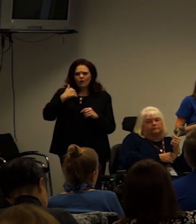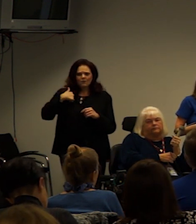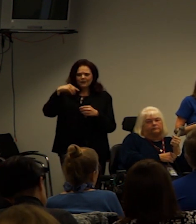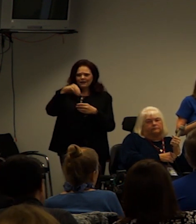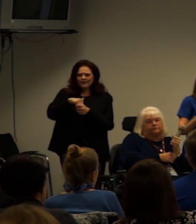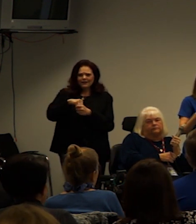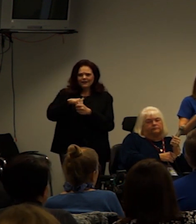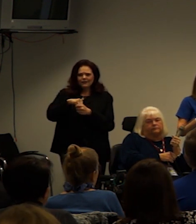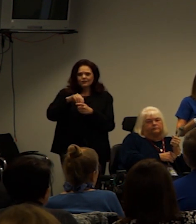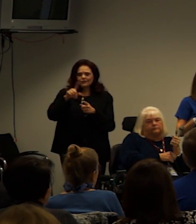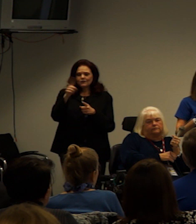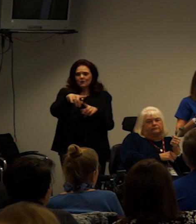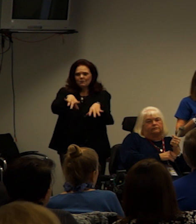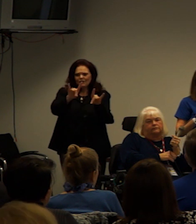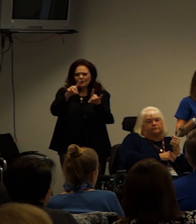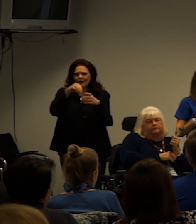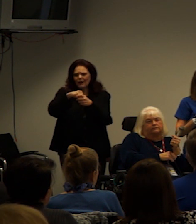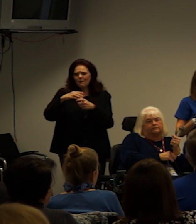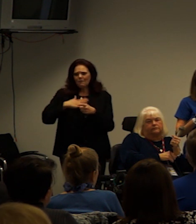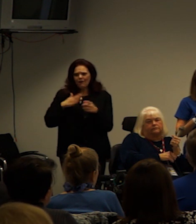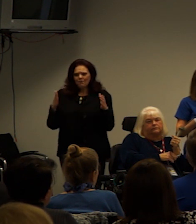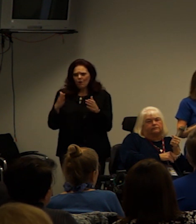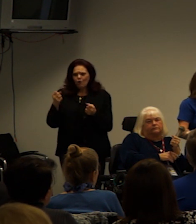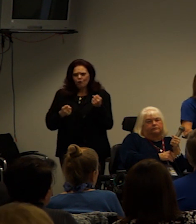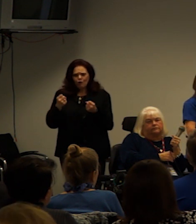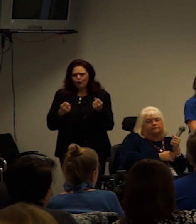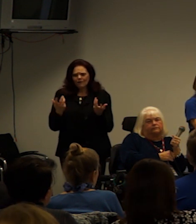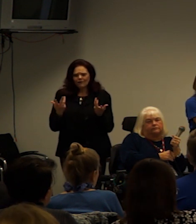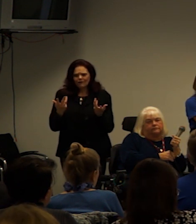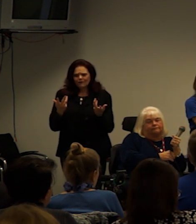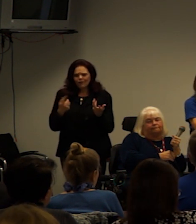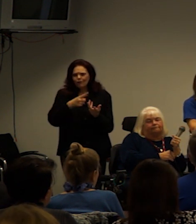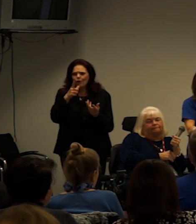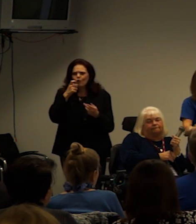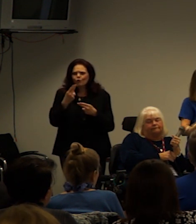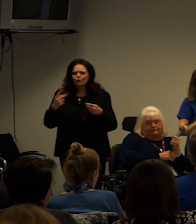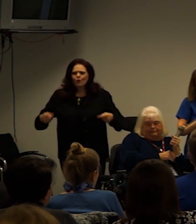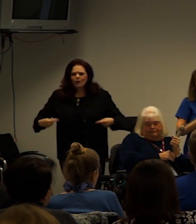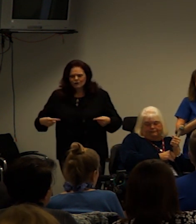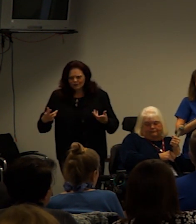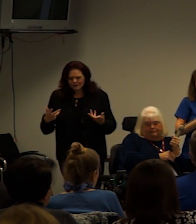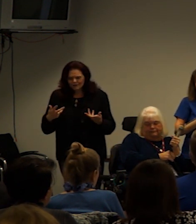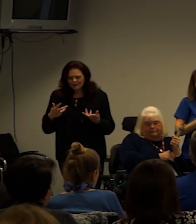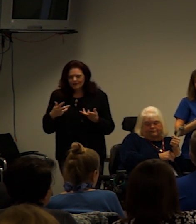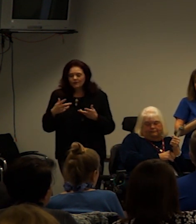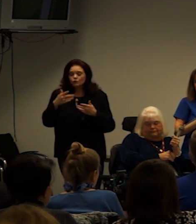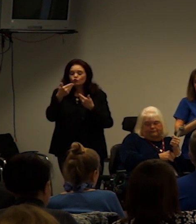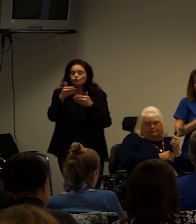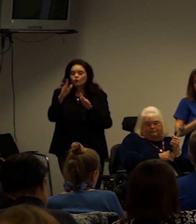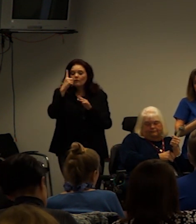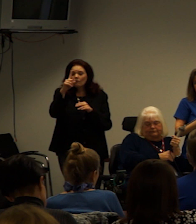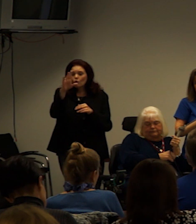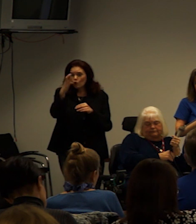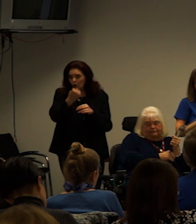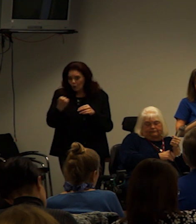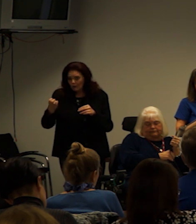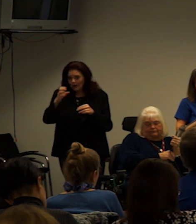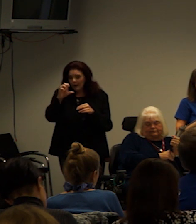Chevy Impala. Neither is Desmond, right? Okay. Is there room for your equipment and the supplies that are